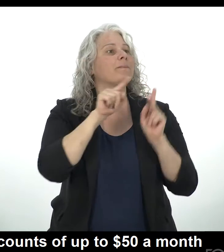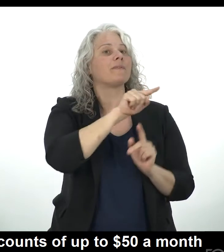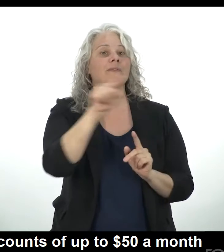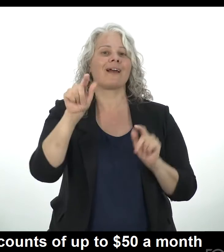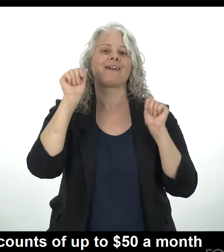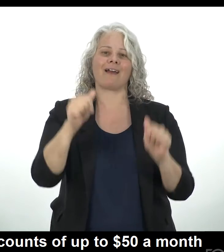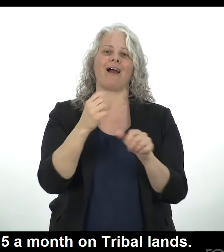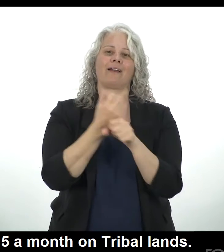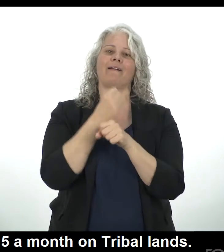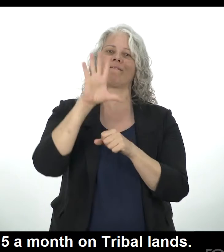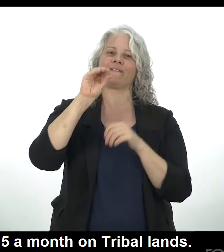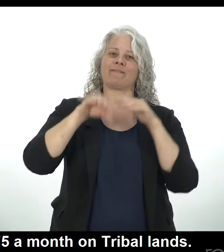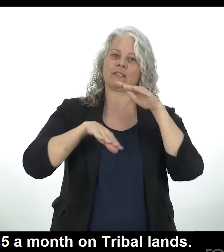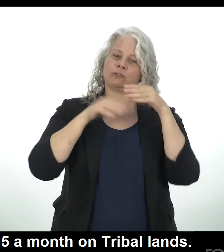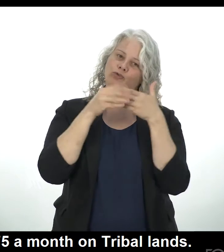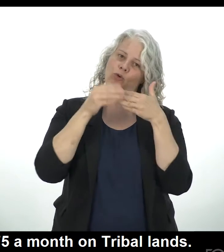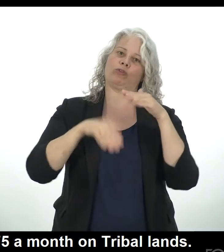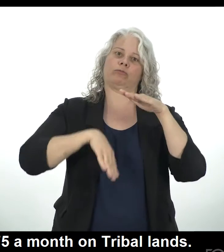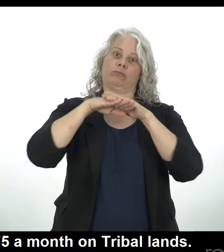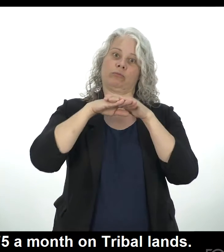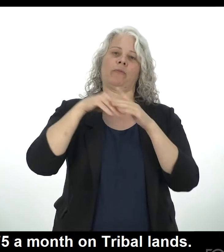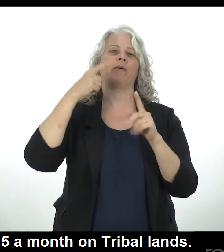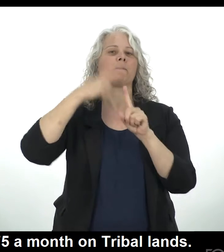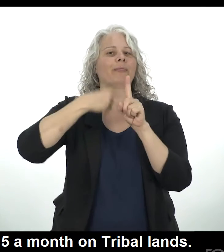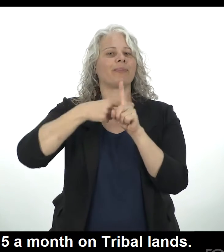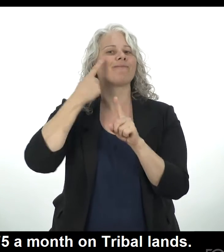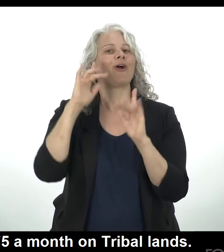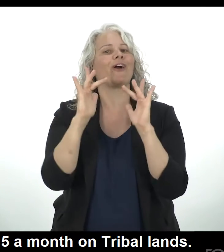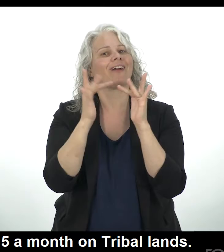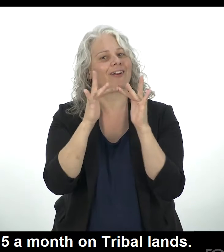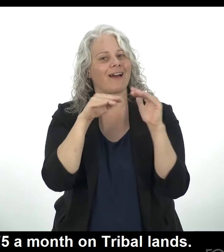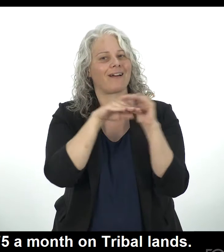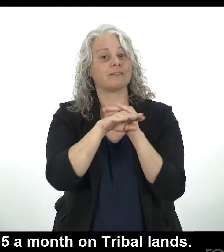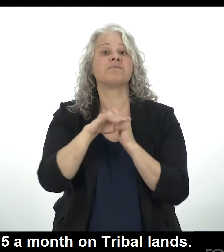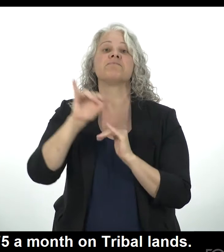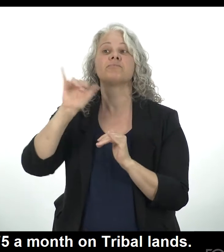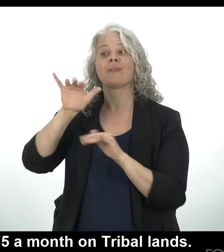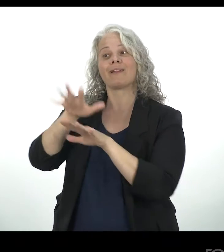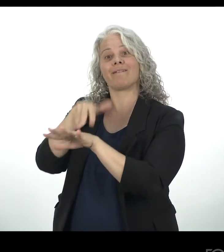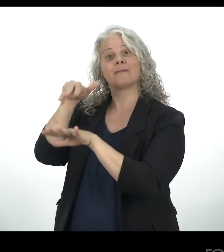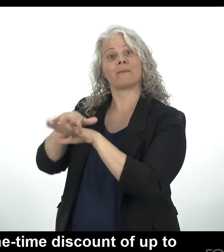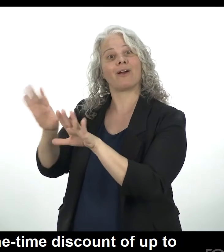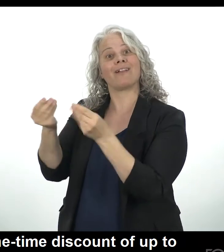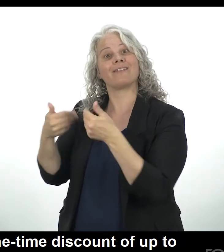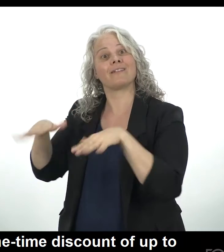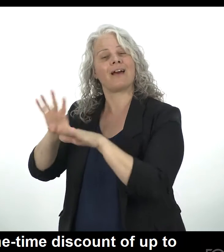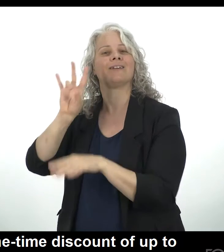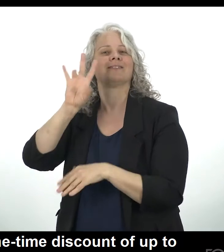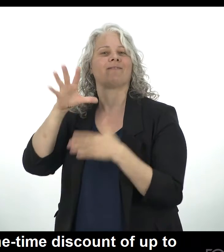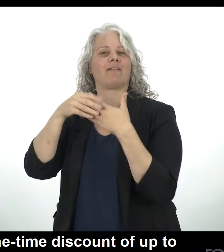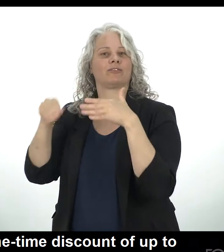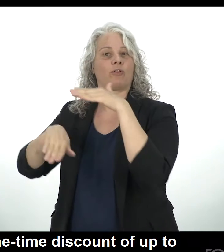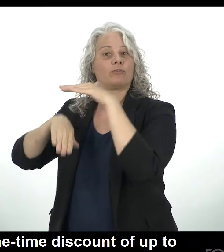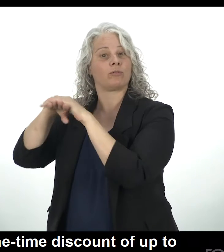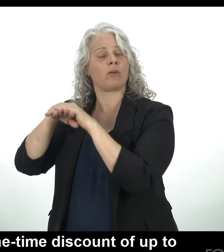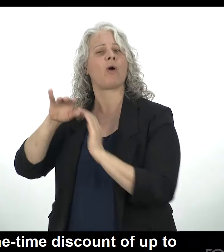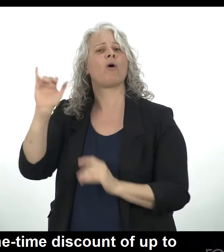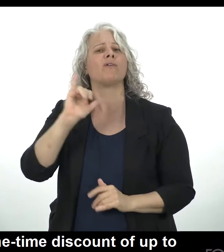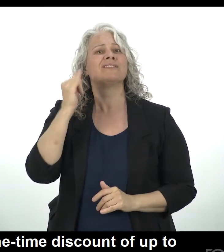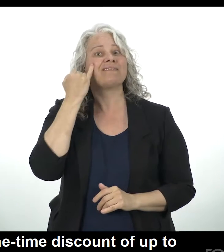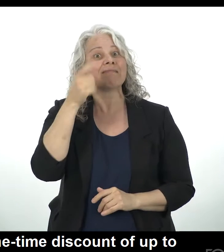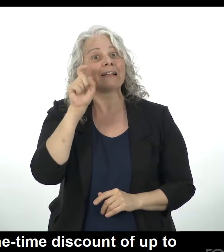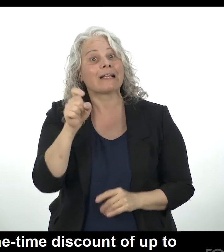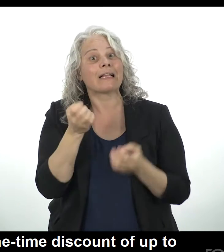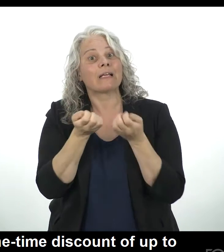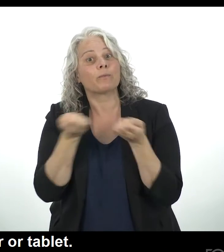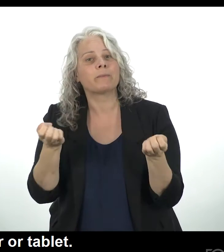up to $50 a month for broadband service and up to $75 a month on tribal lands. Participants can also receive a